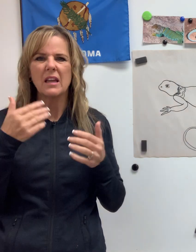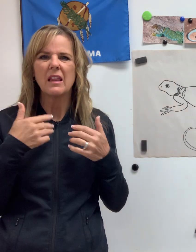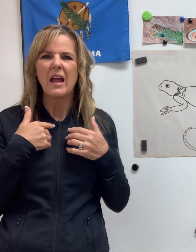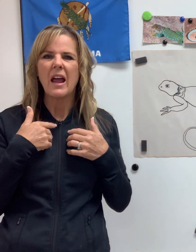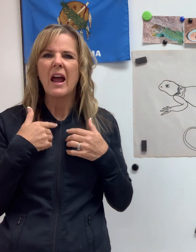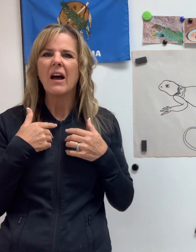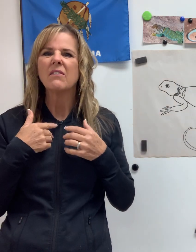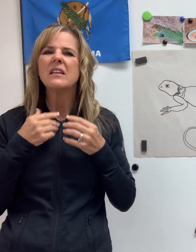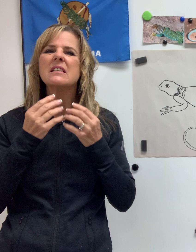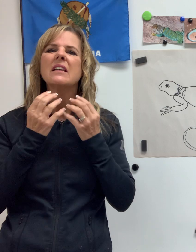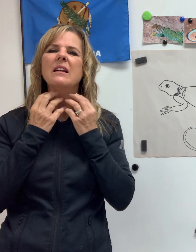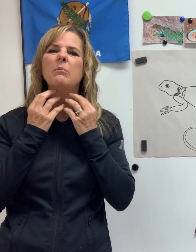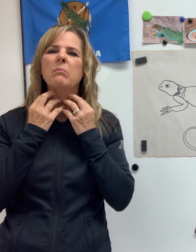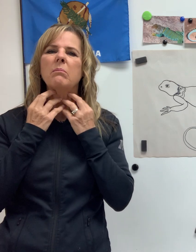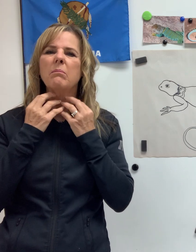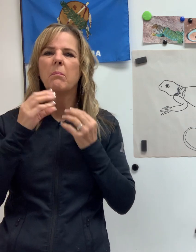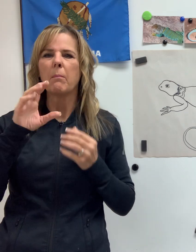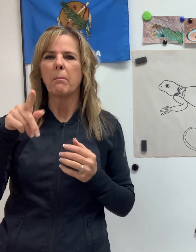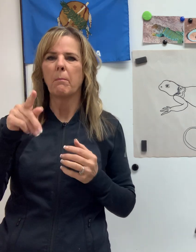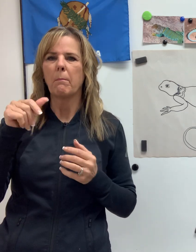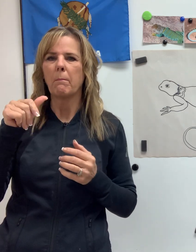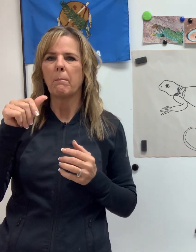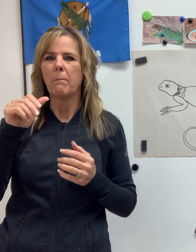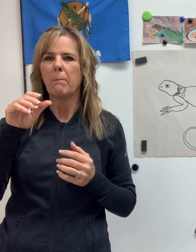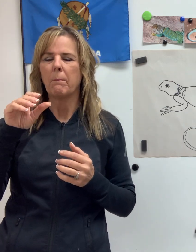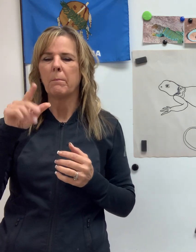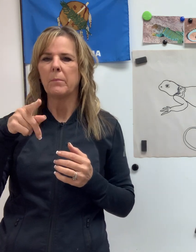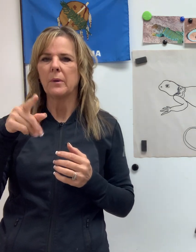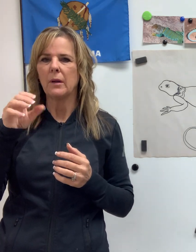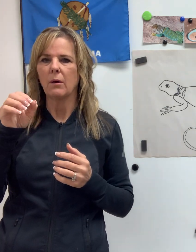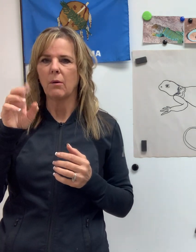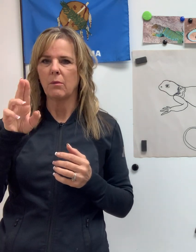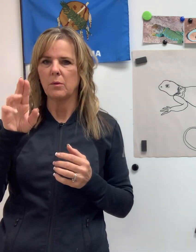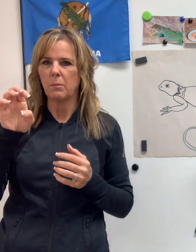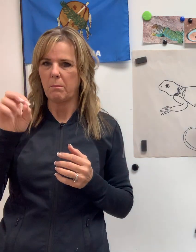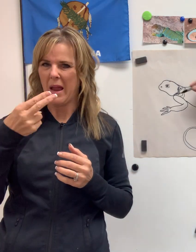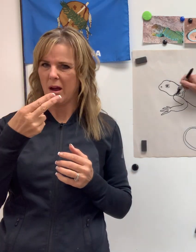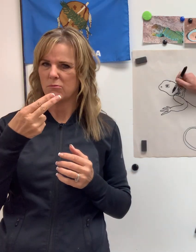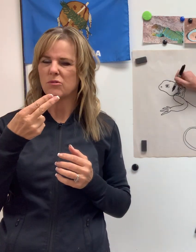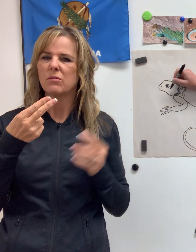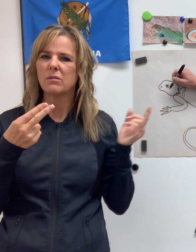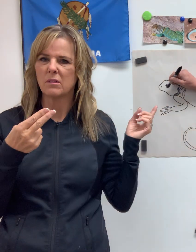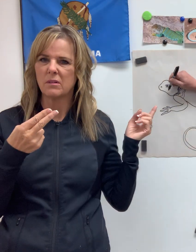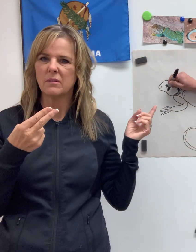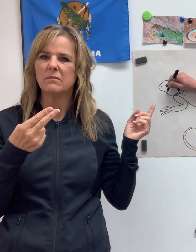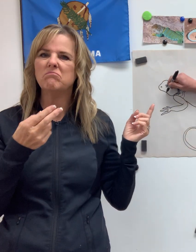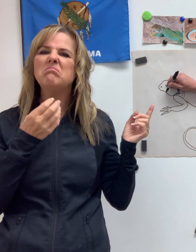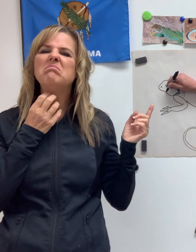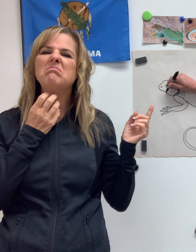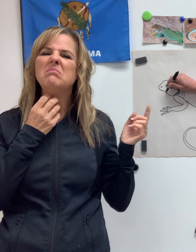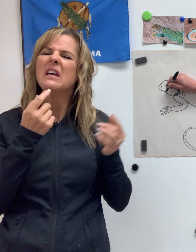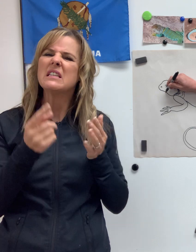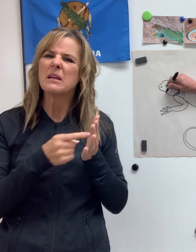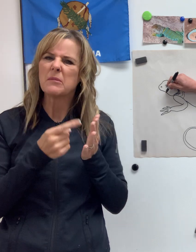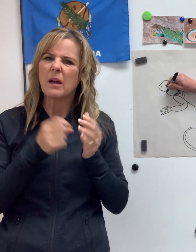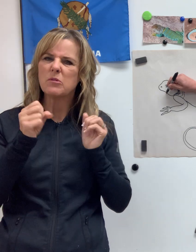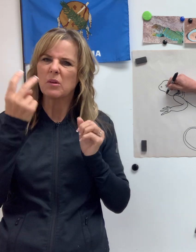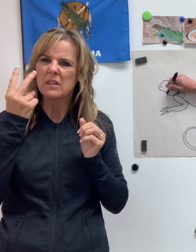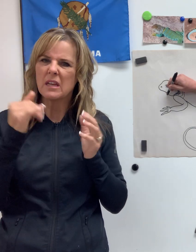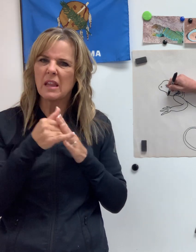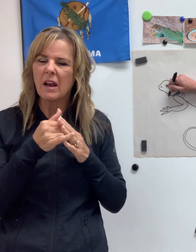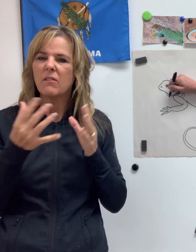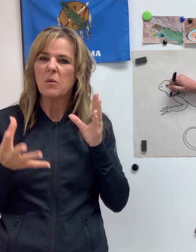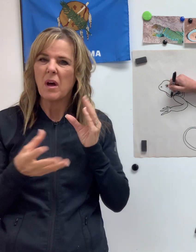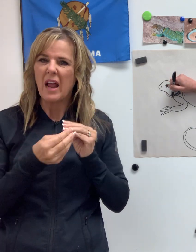pouch on their neck that can kind of get bigger, and it's very kind of thinner And sometimes you can see it and sometimes you can't. If you want